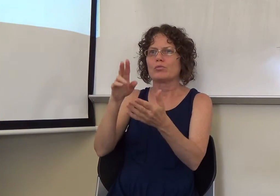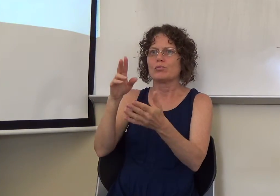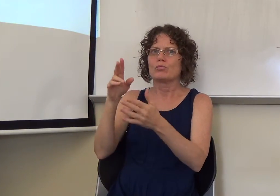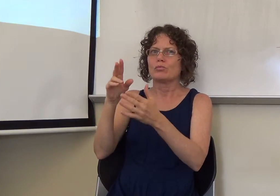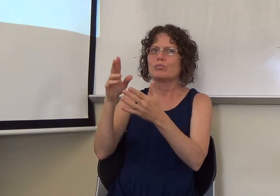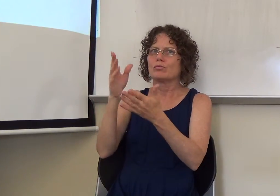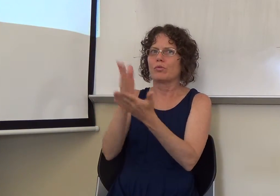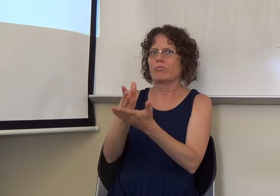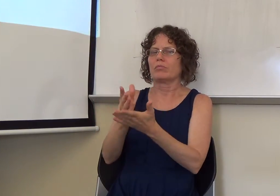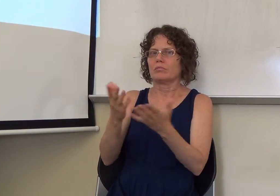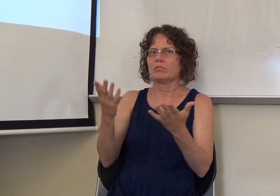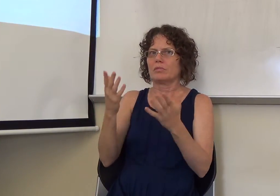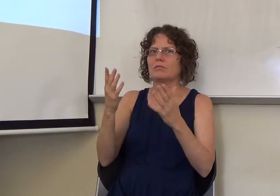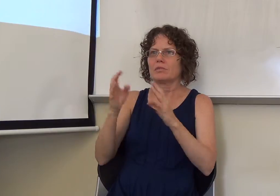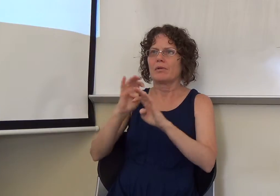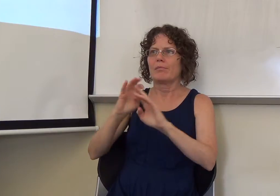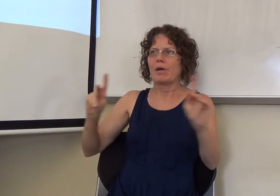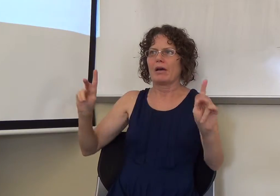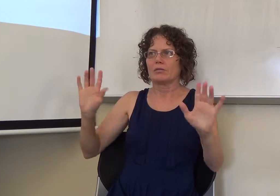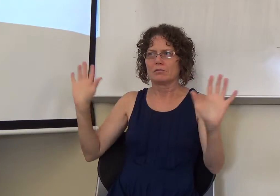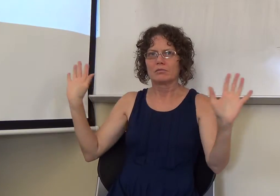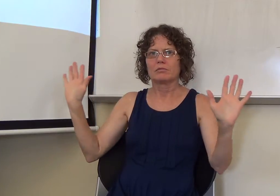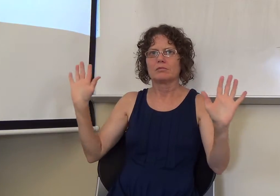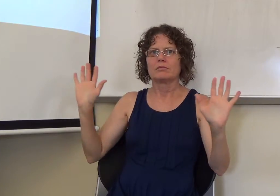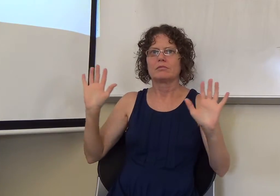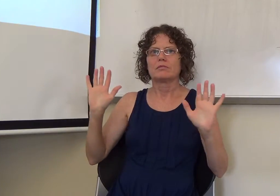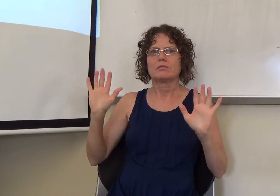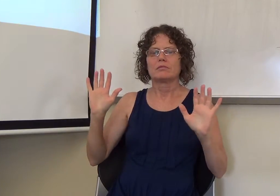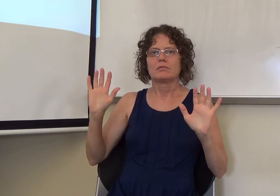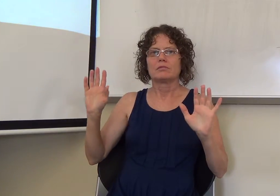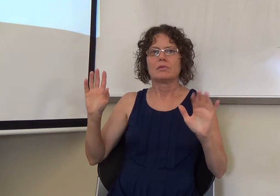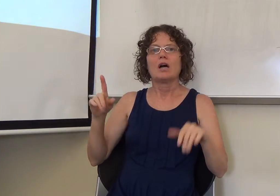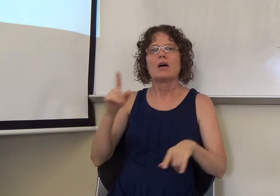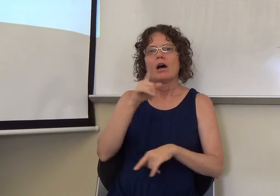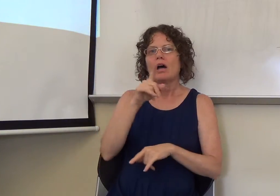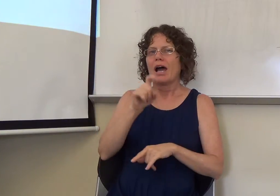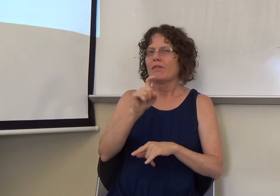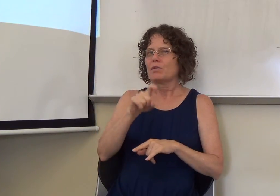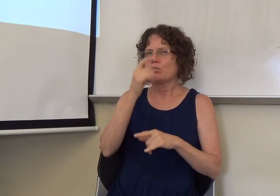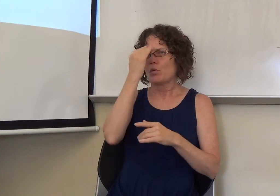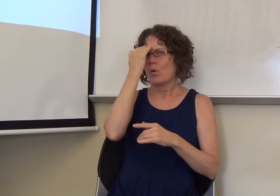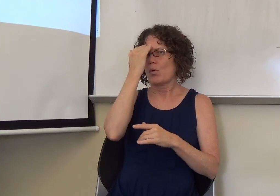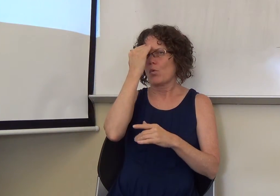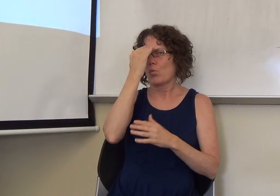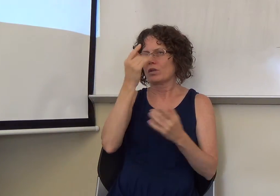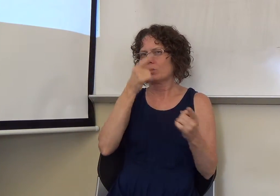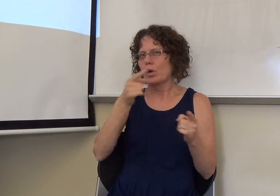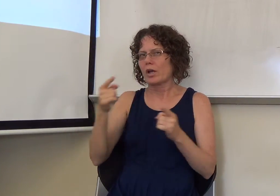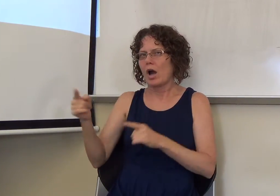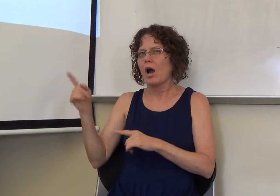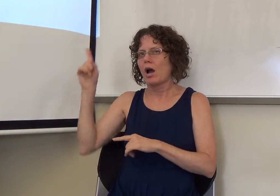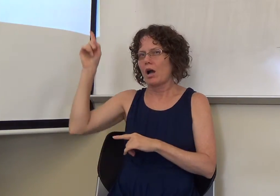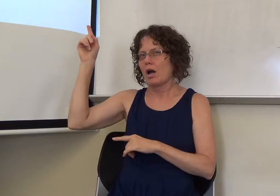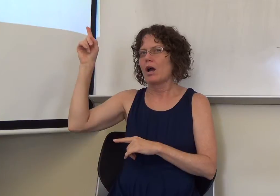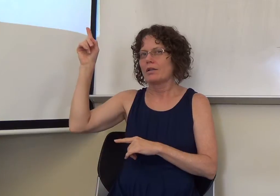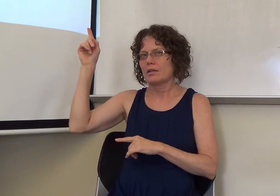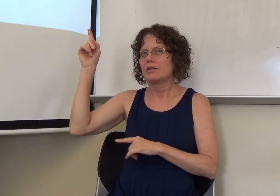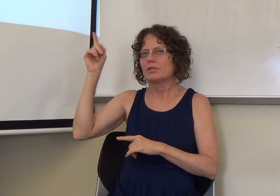Okay. Yeah, you kind of have to have a little bit of idea of what's going on here to understand what,